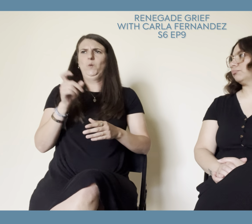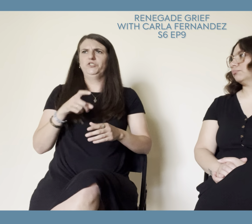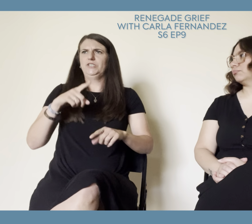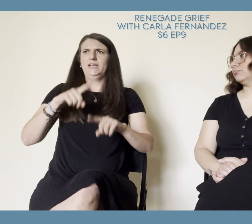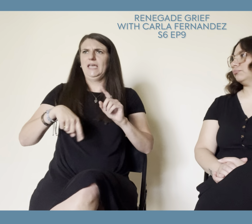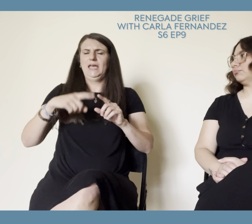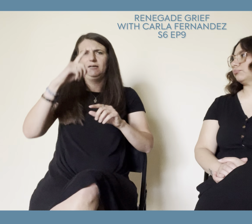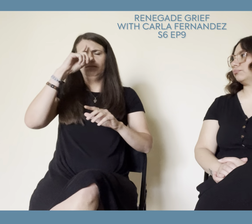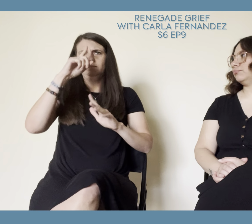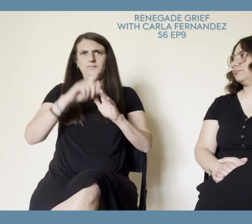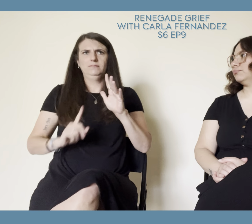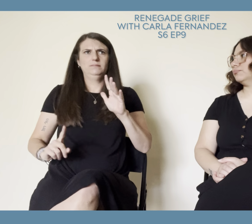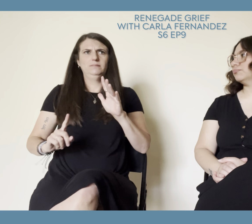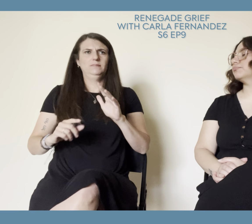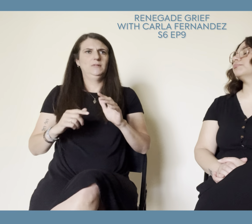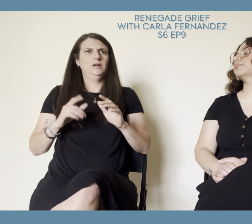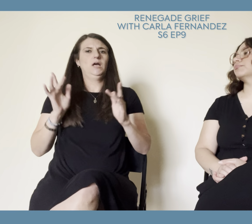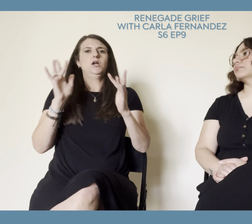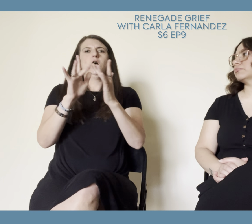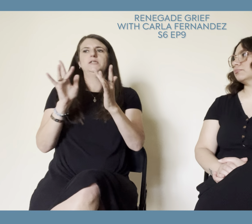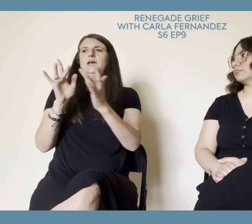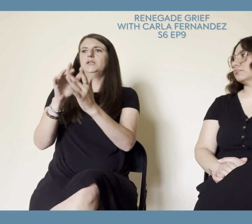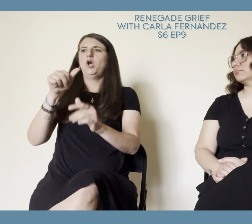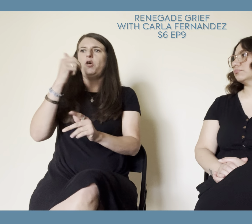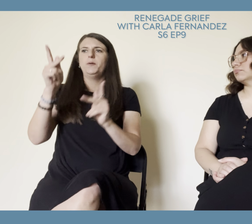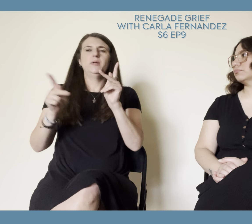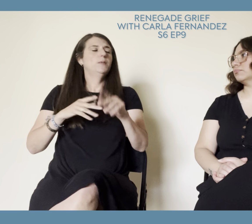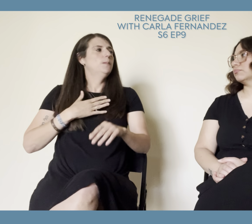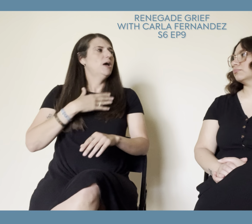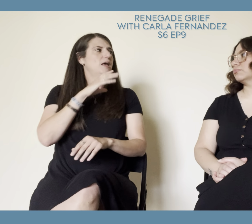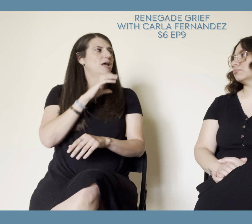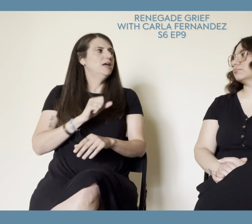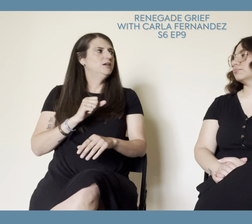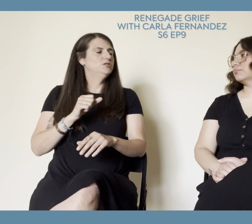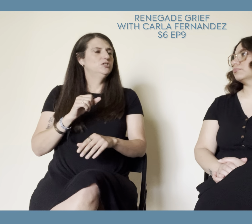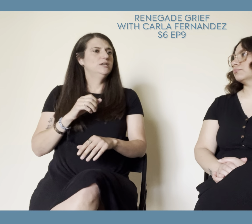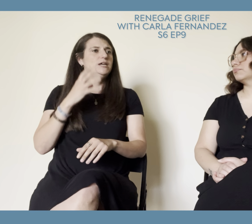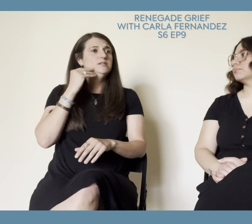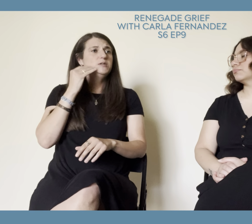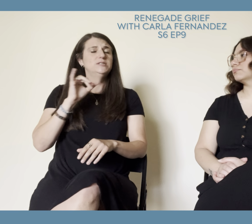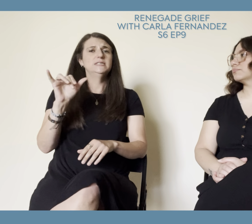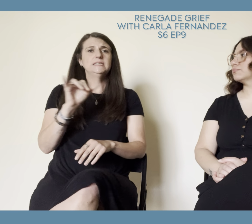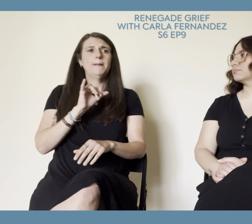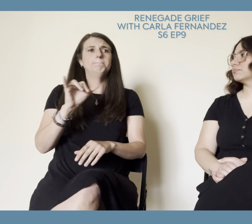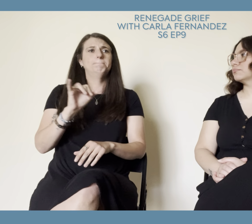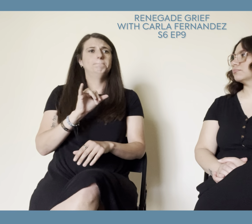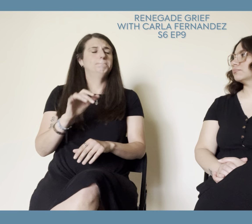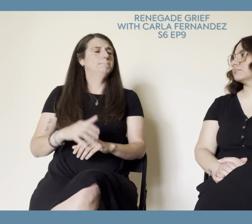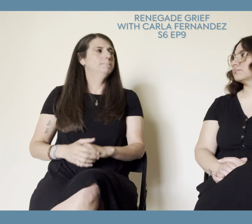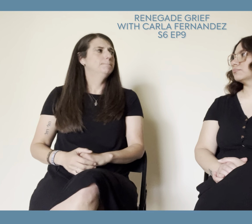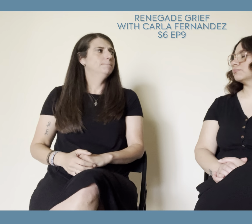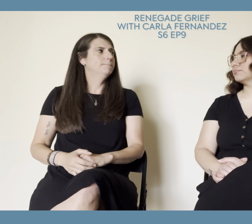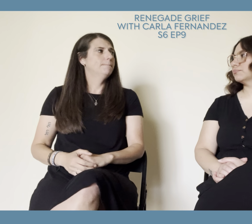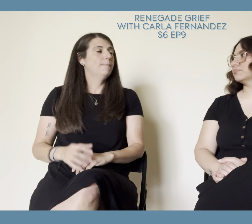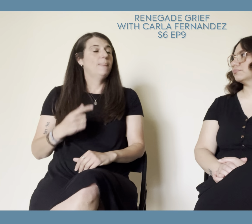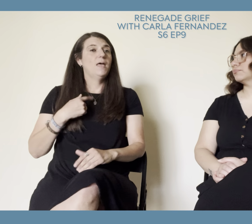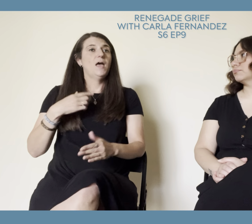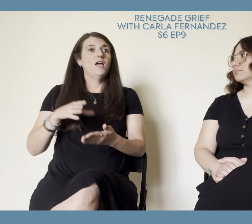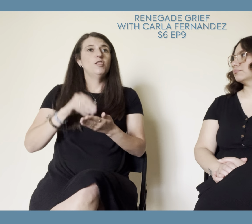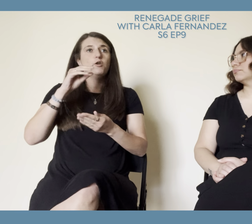sort of what led me to reach out to other people who are my age, who were going through similar life experiences. What I learned about grief early on